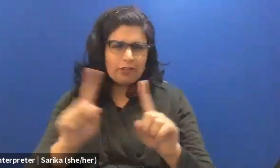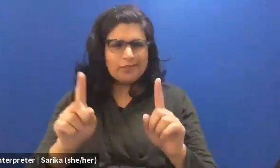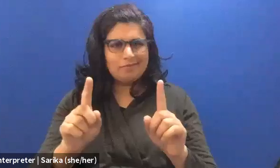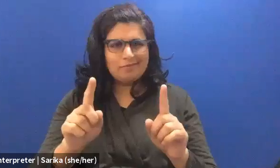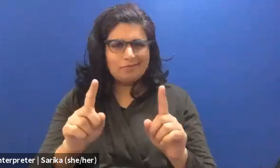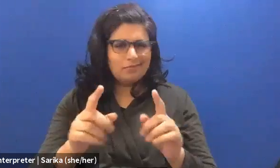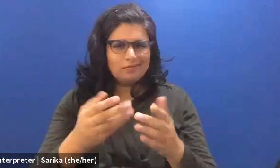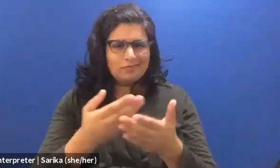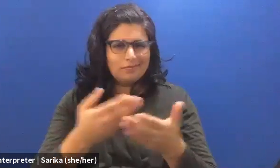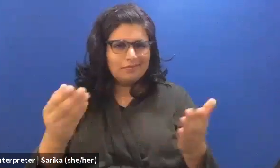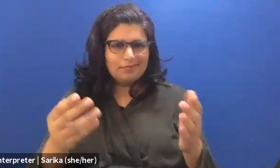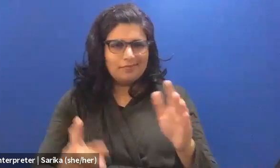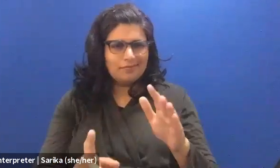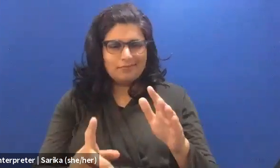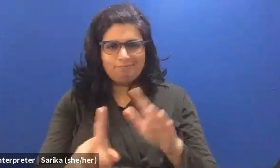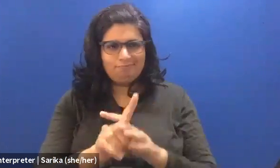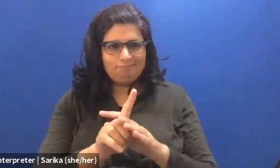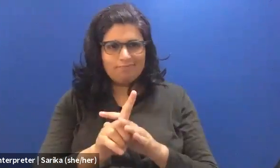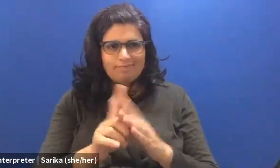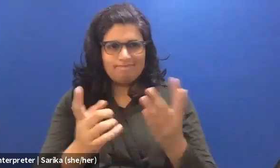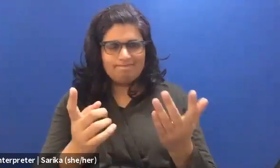things that I look at. And one is